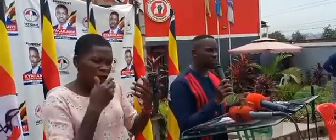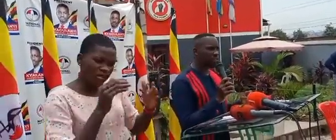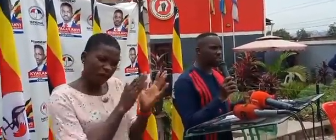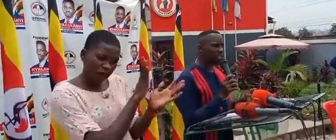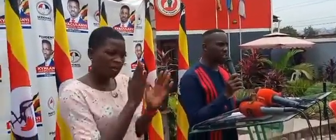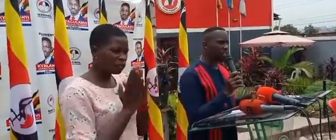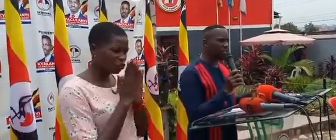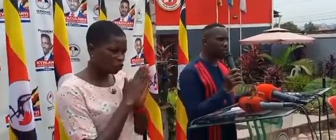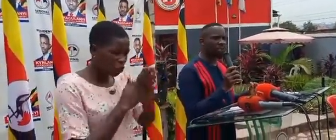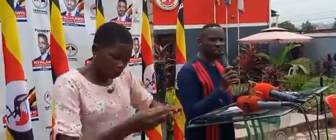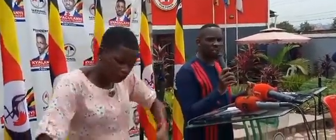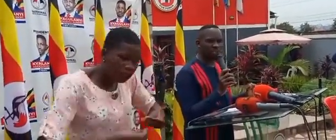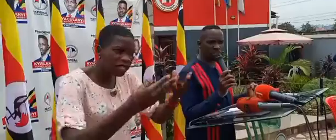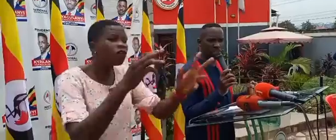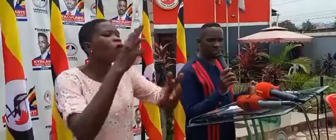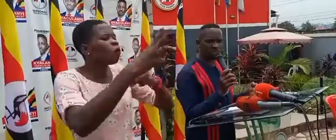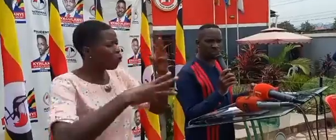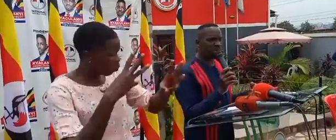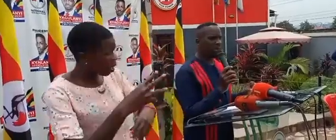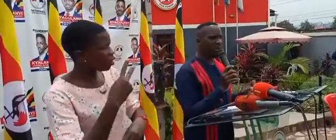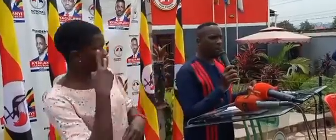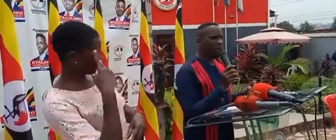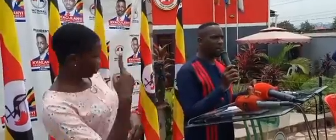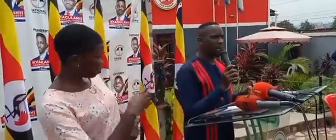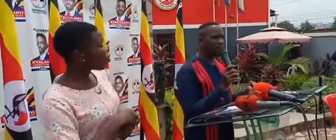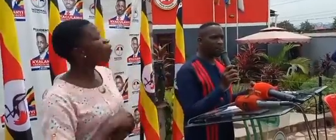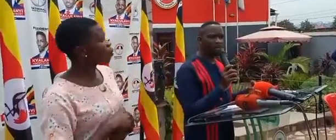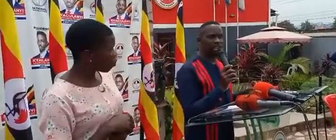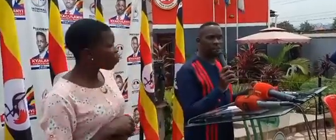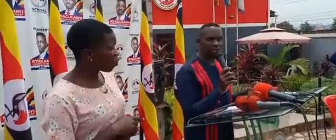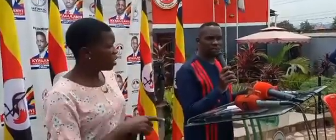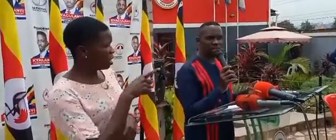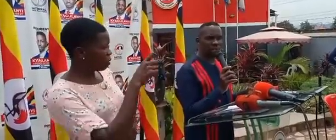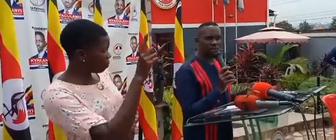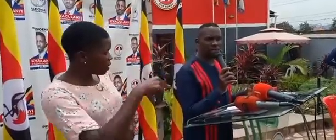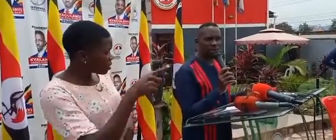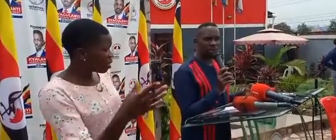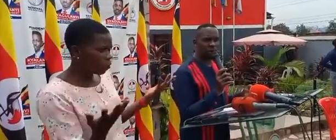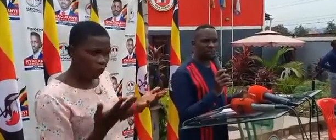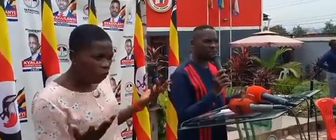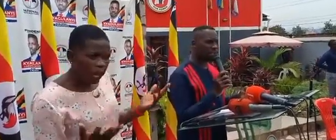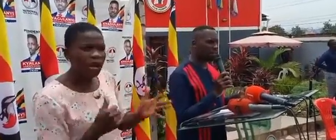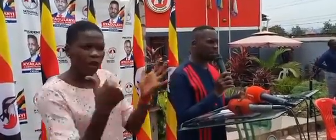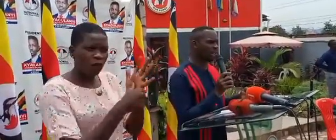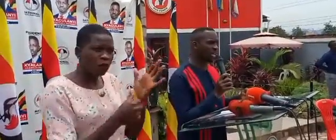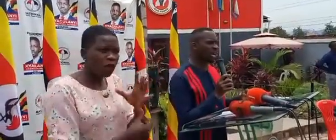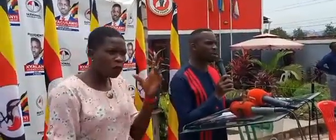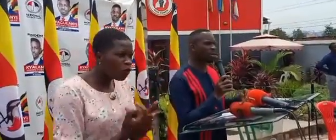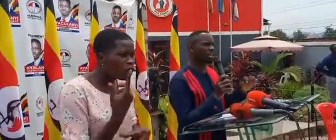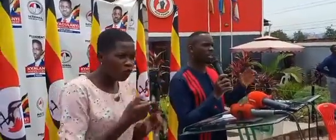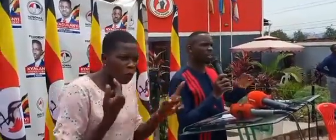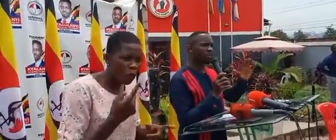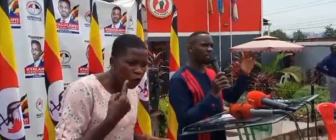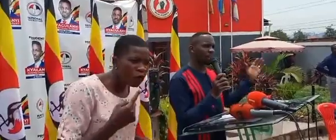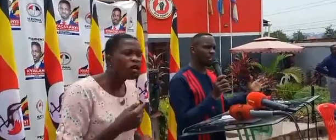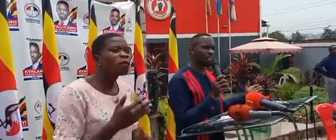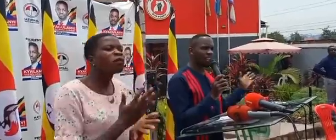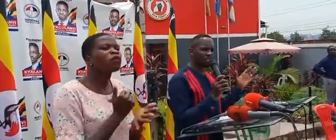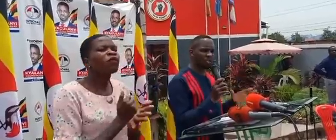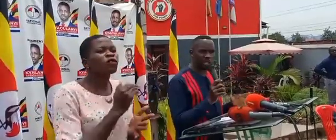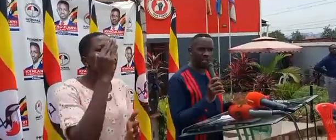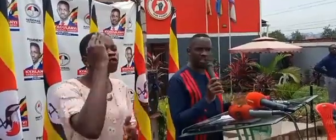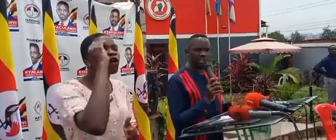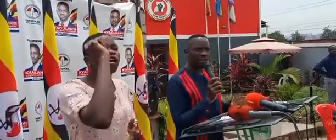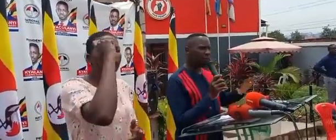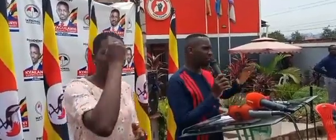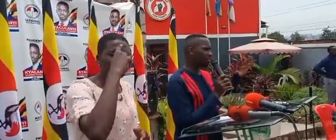you, such that the world gets to see them. And if anything happens to them, we know who has done it. Because anyhow, they have been abducted